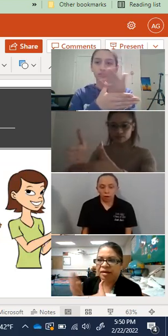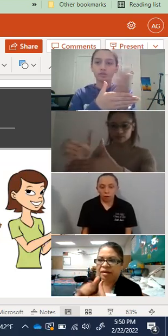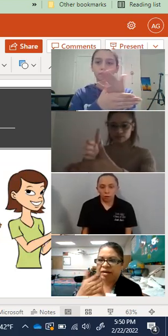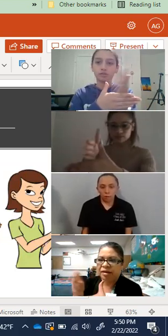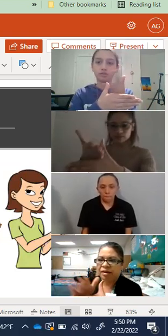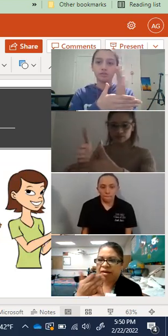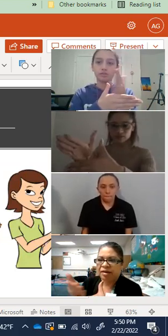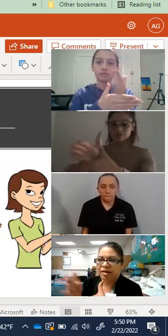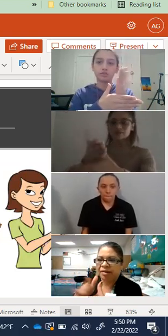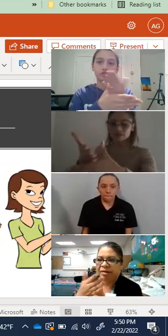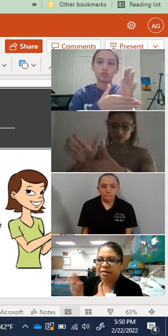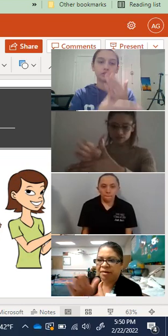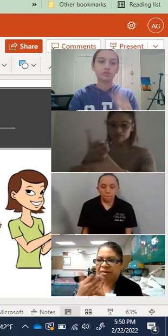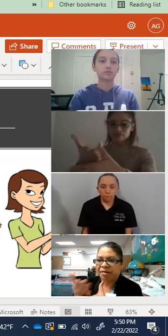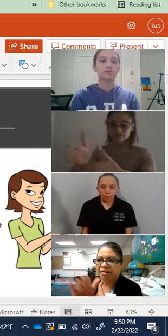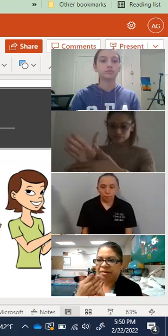Share.